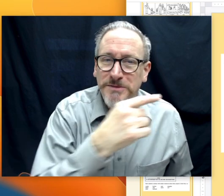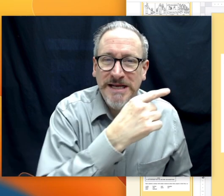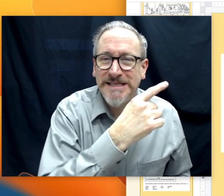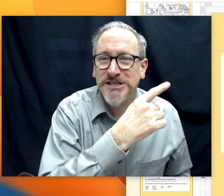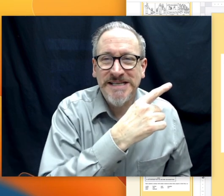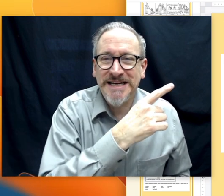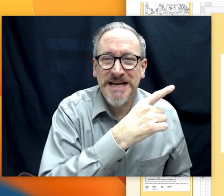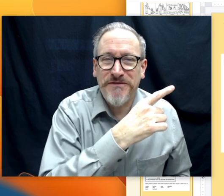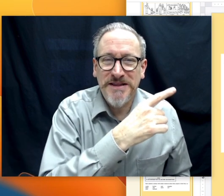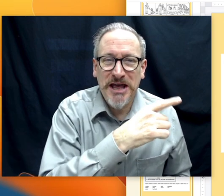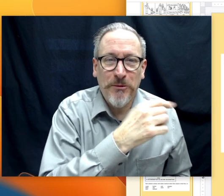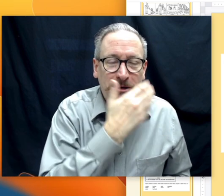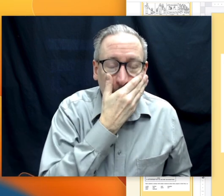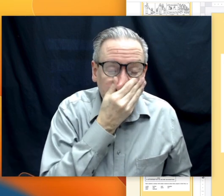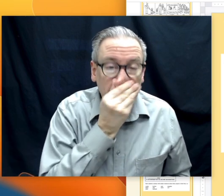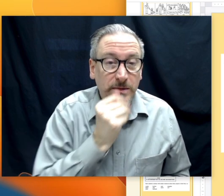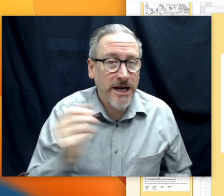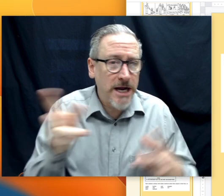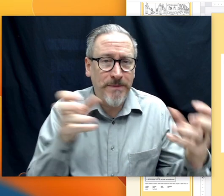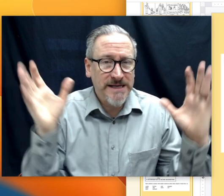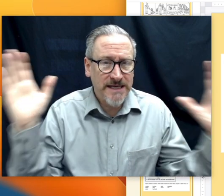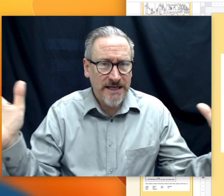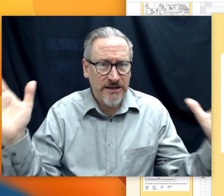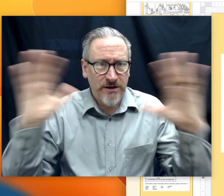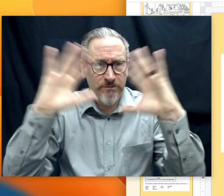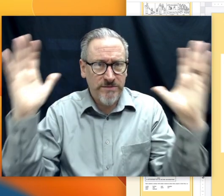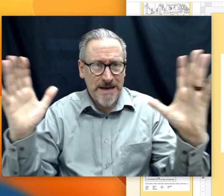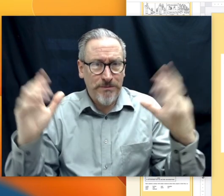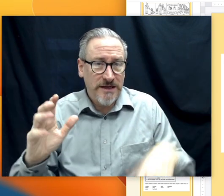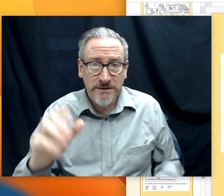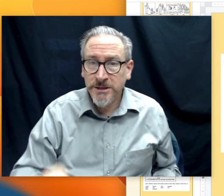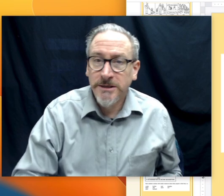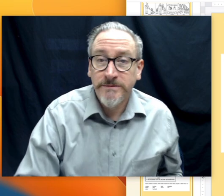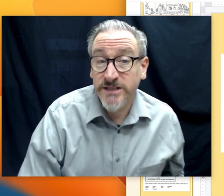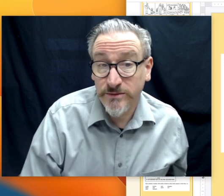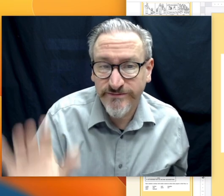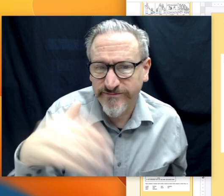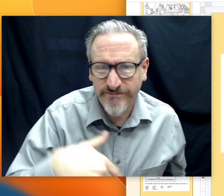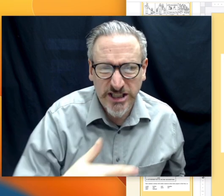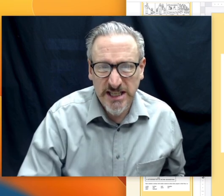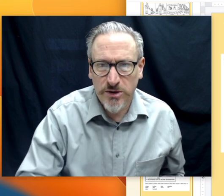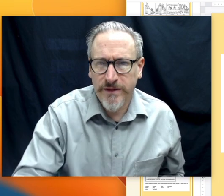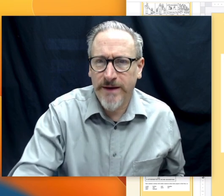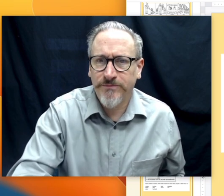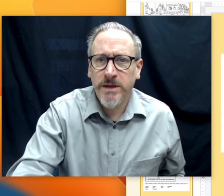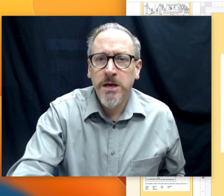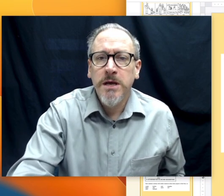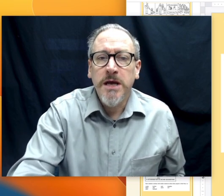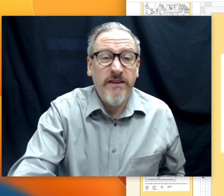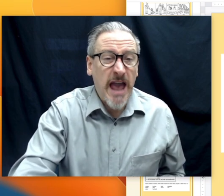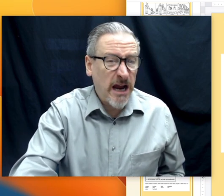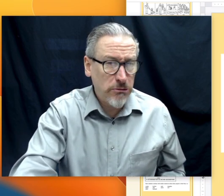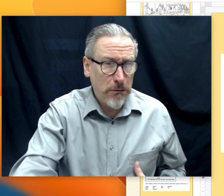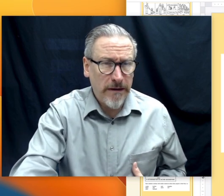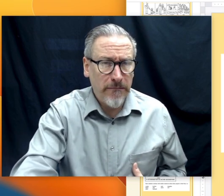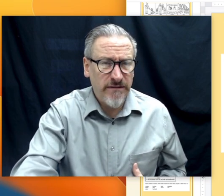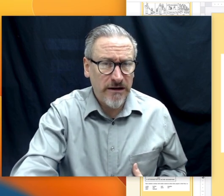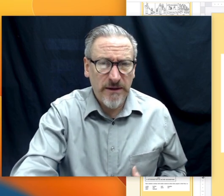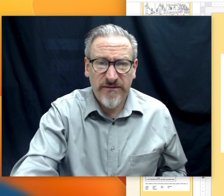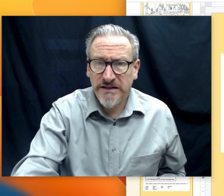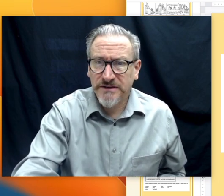right? It still says identify the ailment. I cut and pasted the template, so just ignore that. In the actual